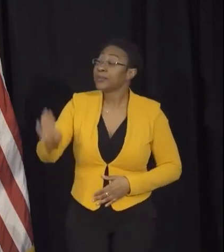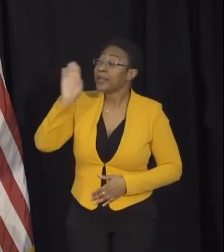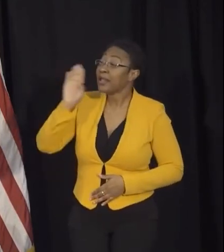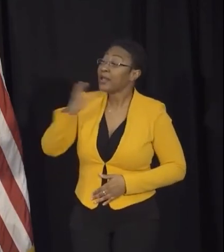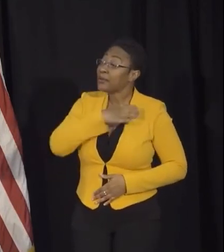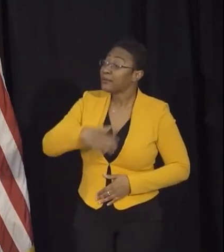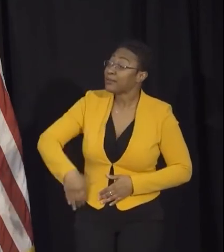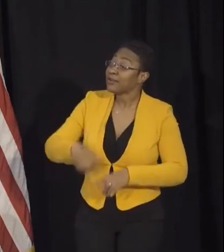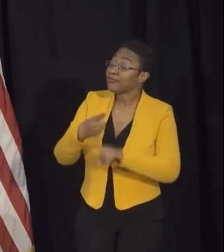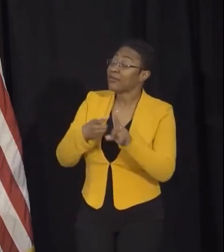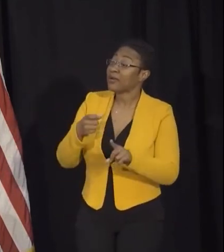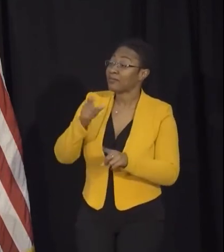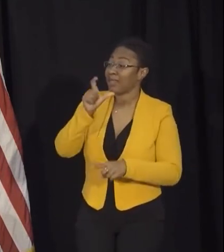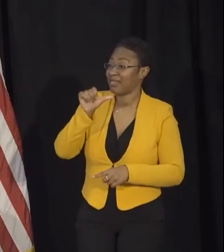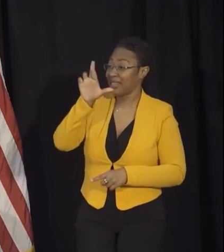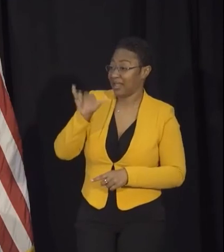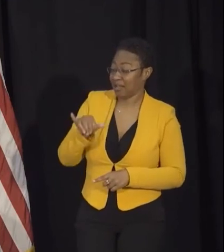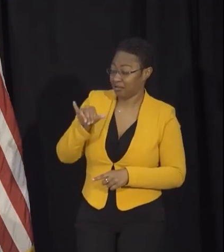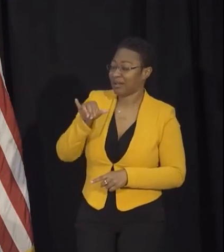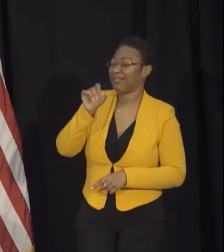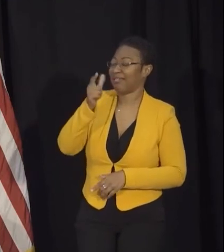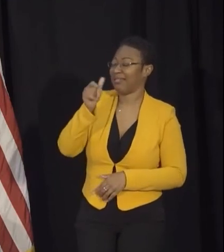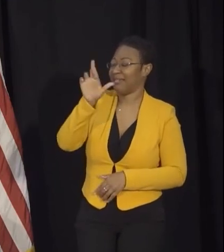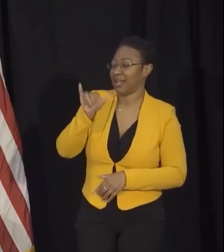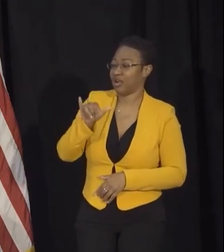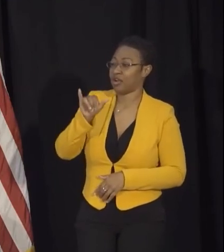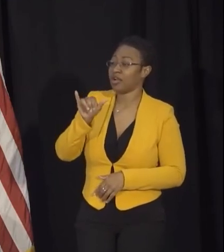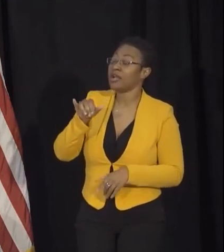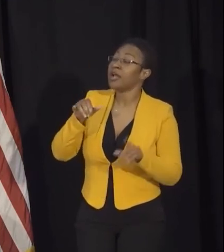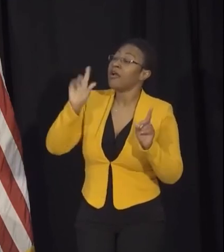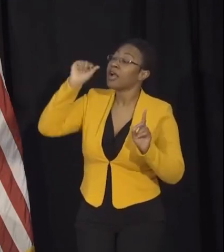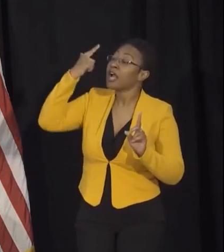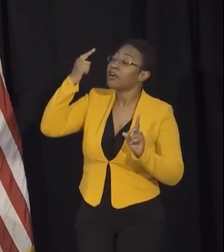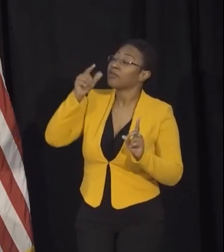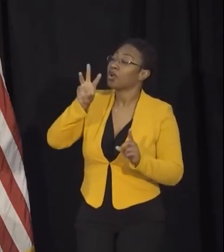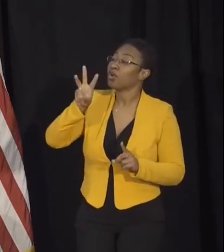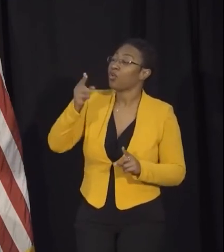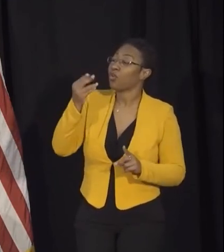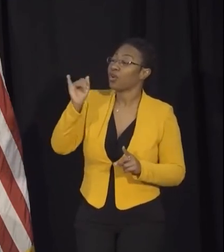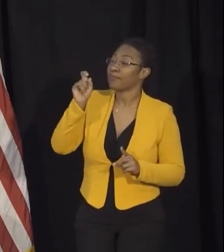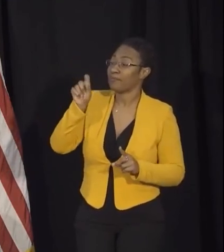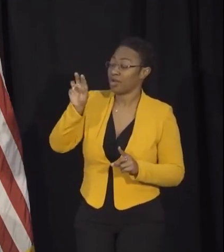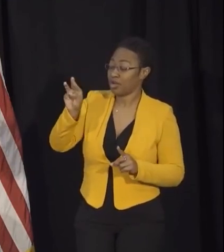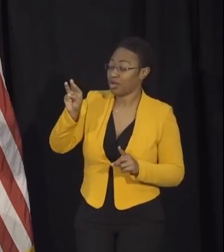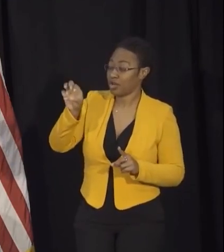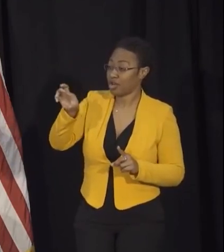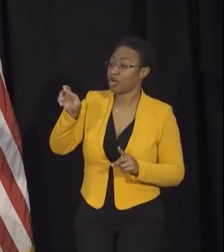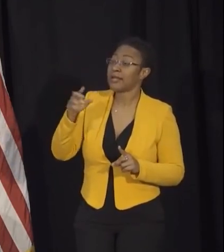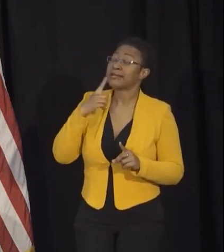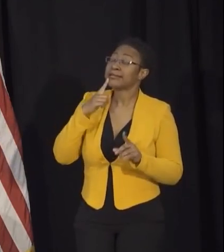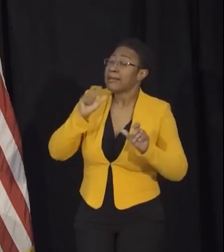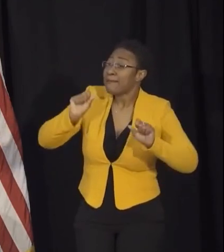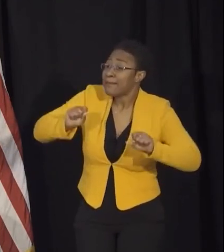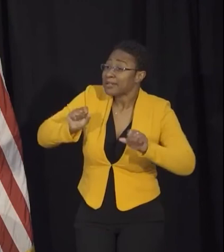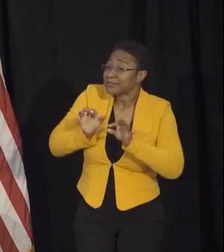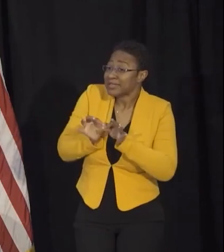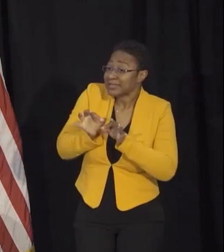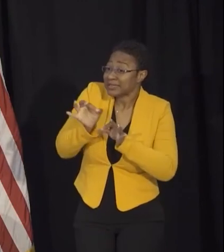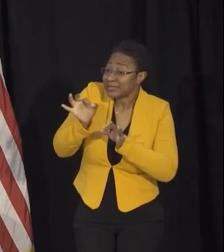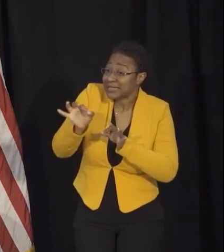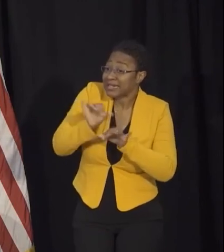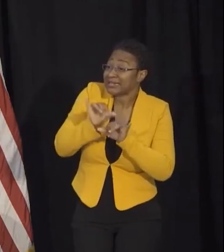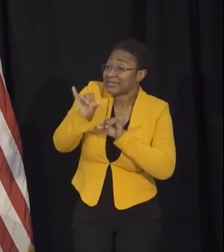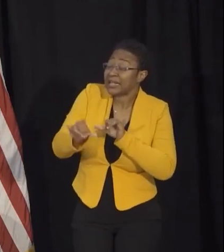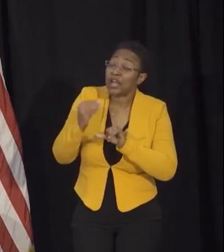Mayor Duggan, Larry Sproul, WDAB Local 4. Governor Whitmer issued, hinted at possibly extending